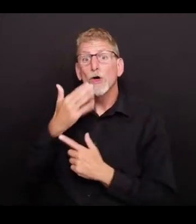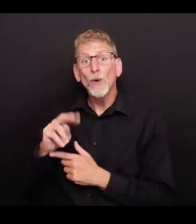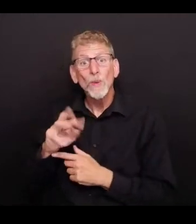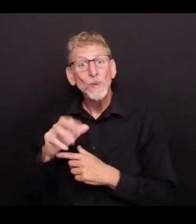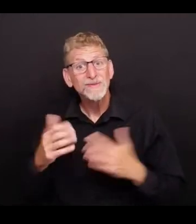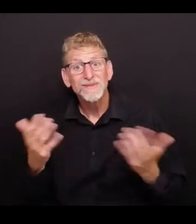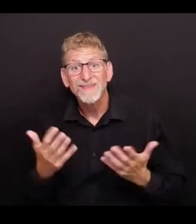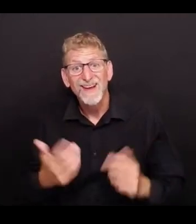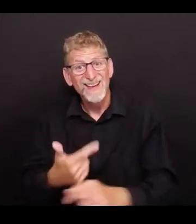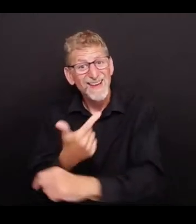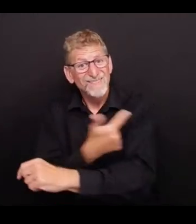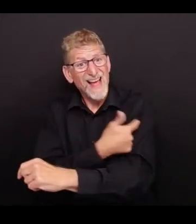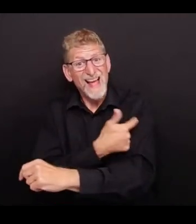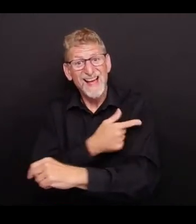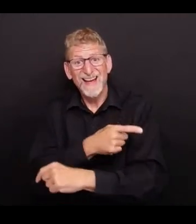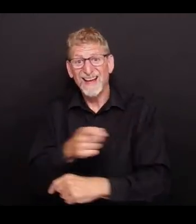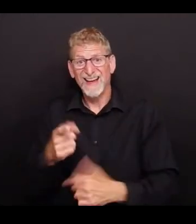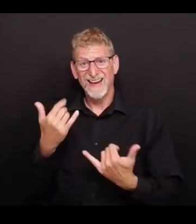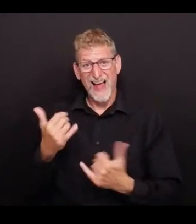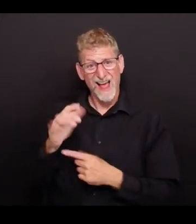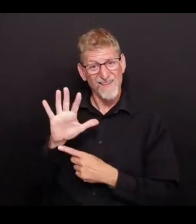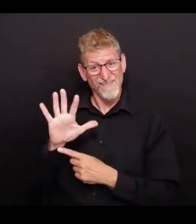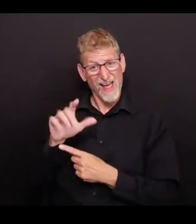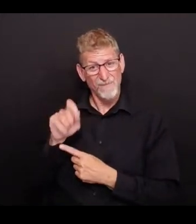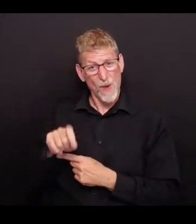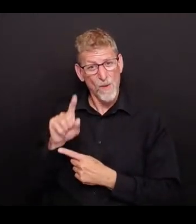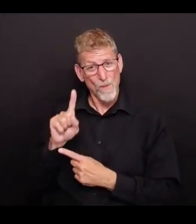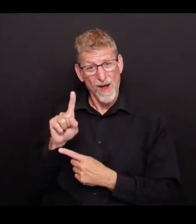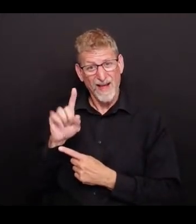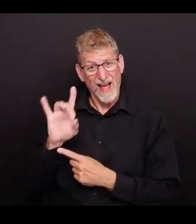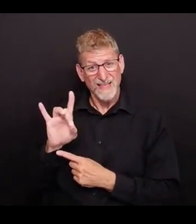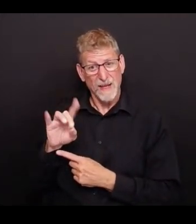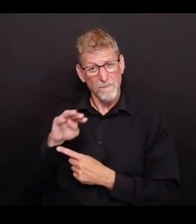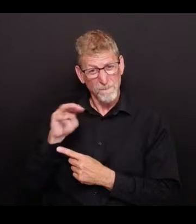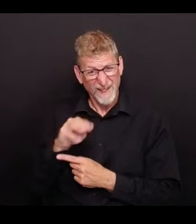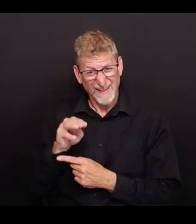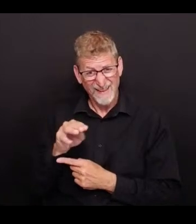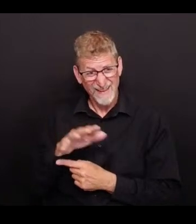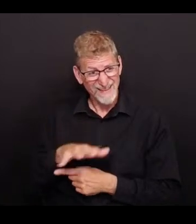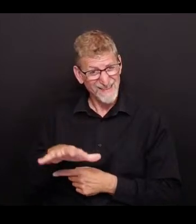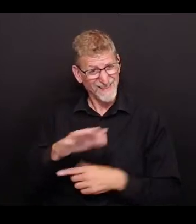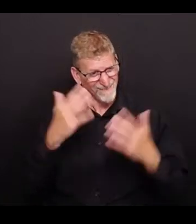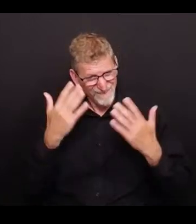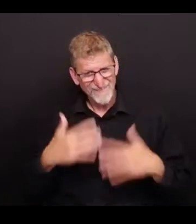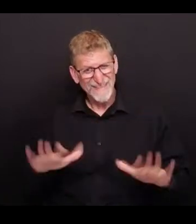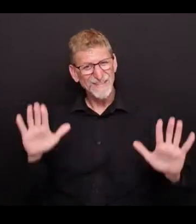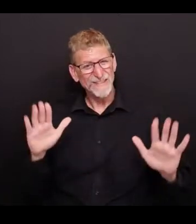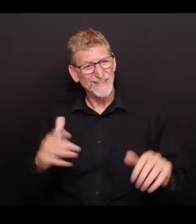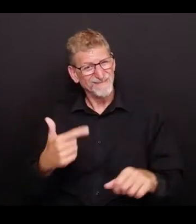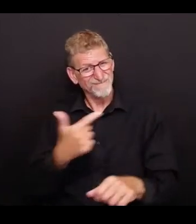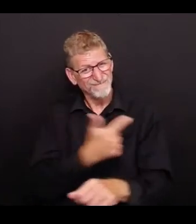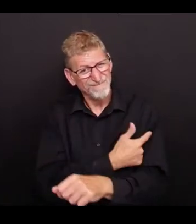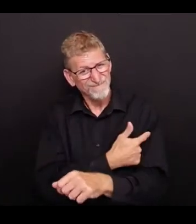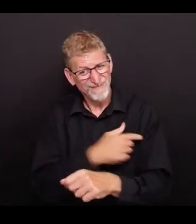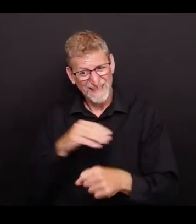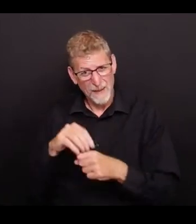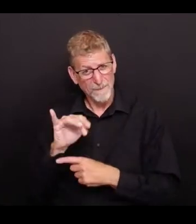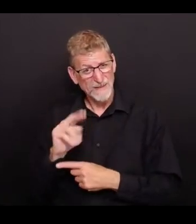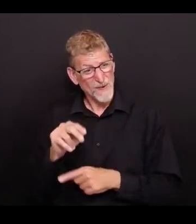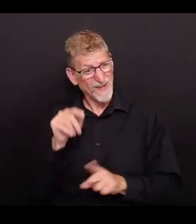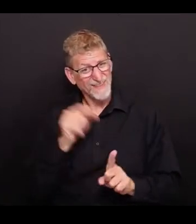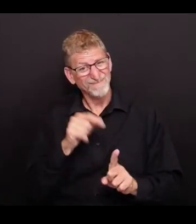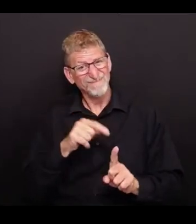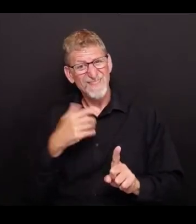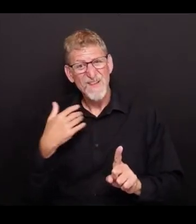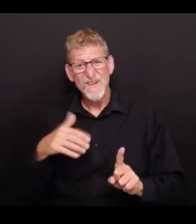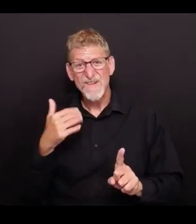administration. More than 5.18 million total vaccine doses have been administered to Minnesotans at last